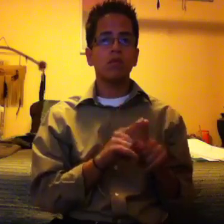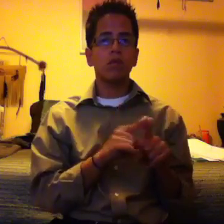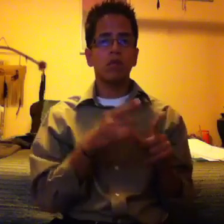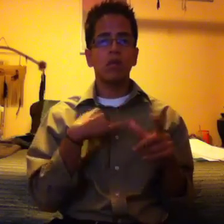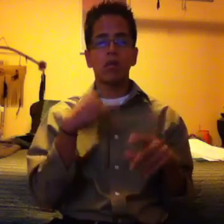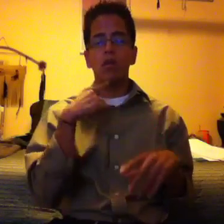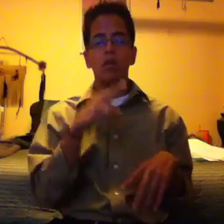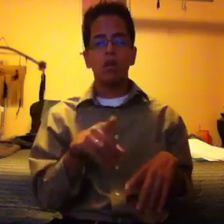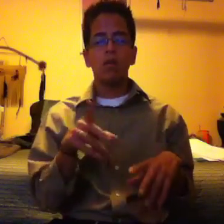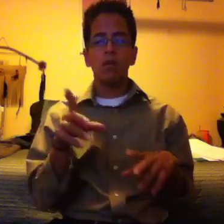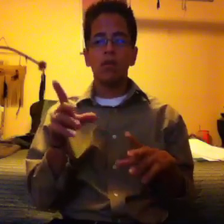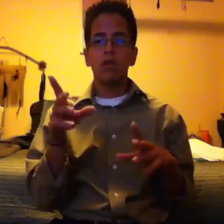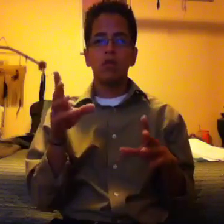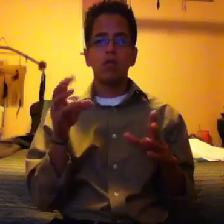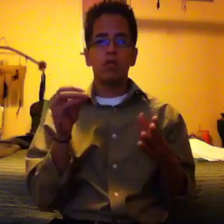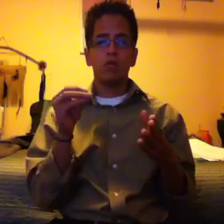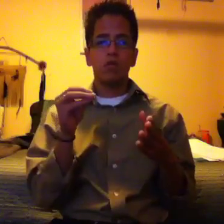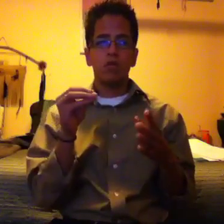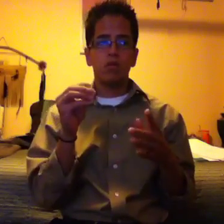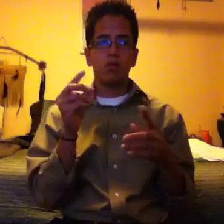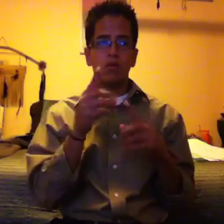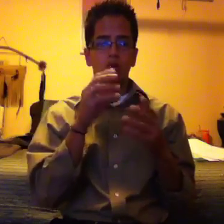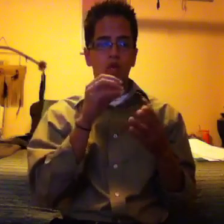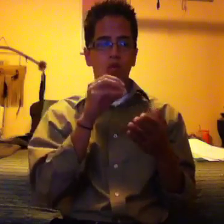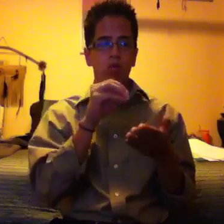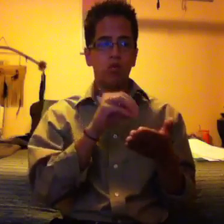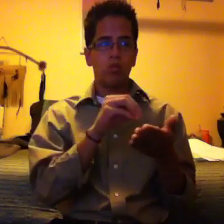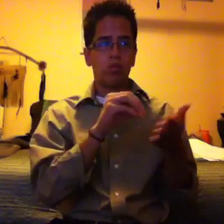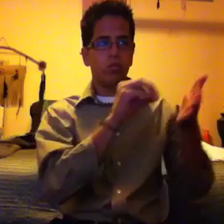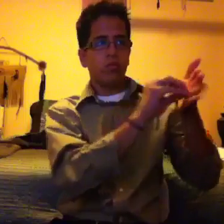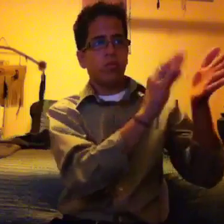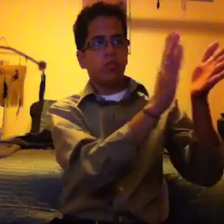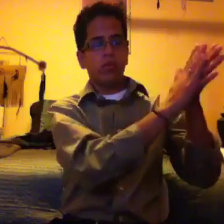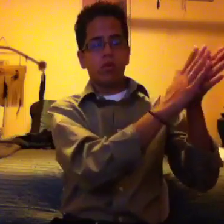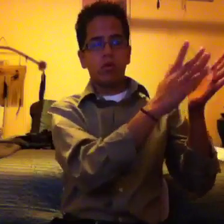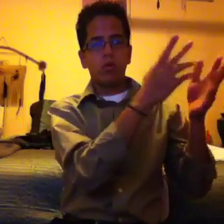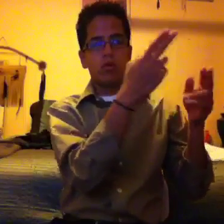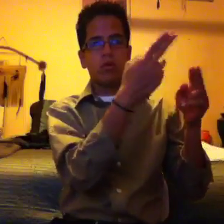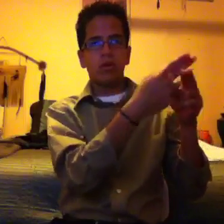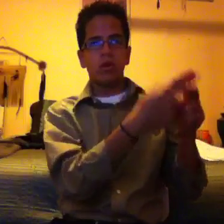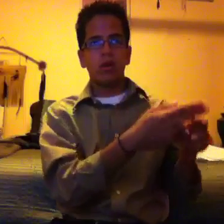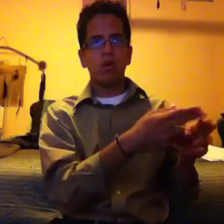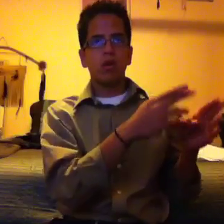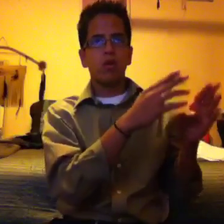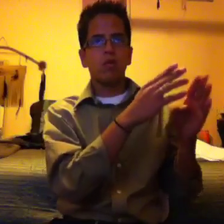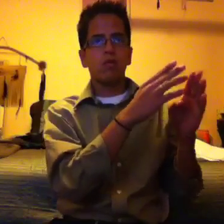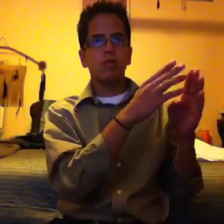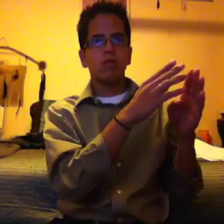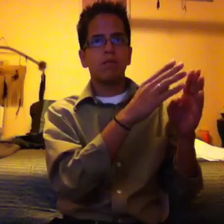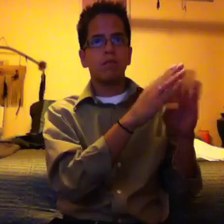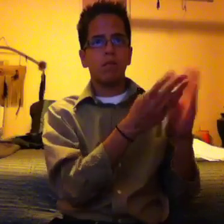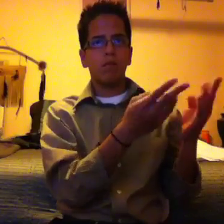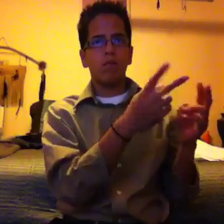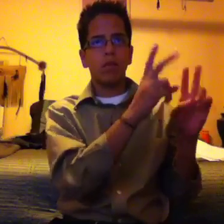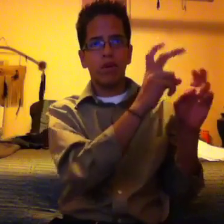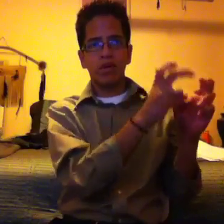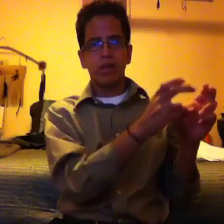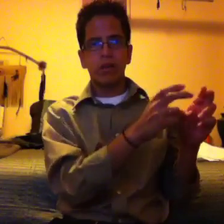article, because often students see a topic and then they decide they want to work on that topic. So there's a little information sharing in the beginning.